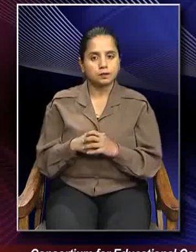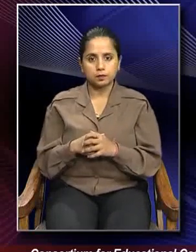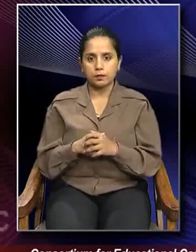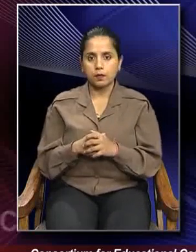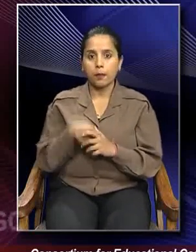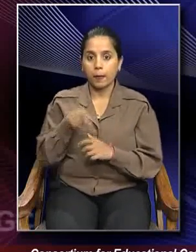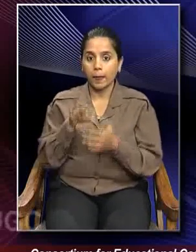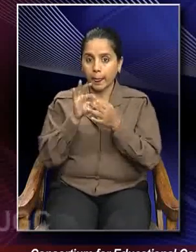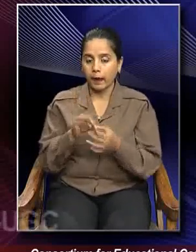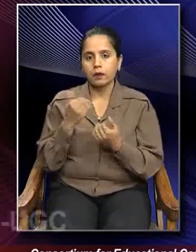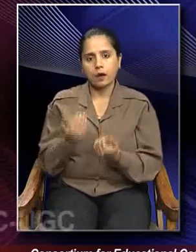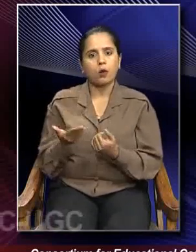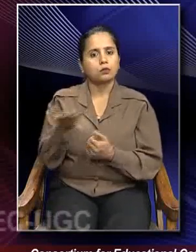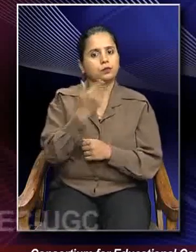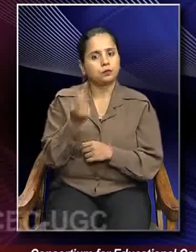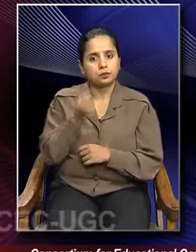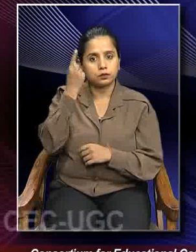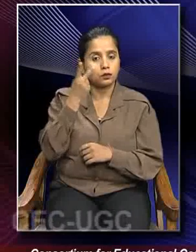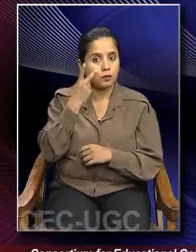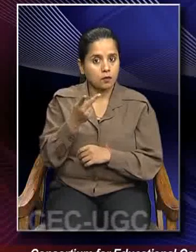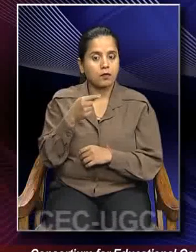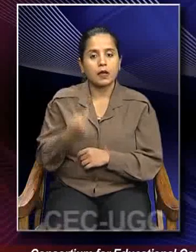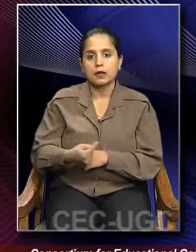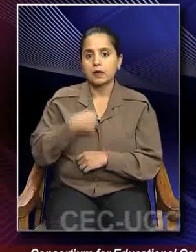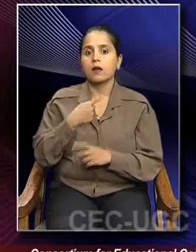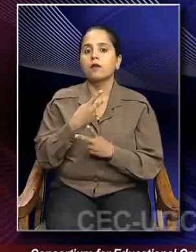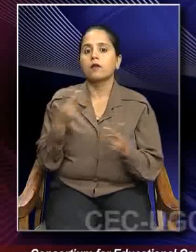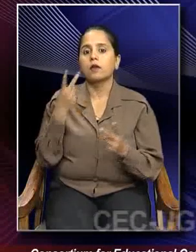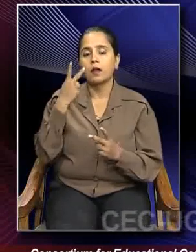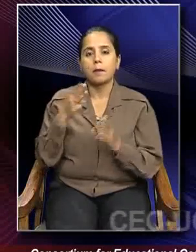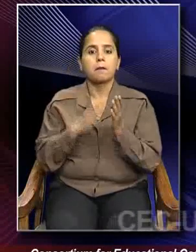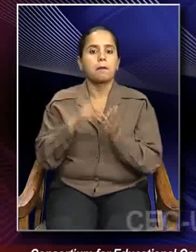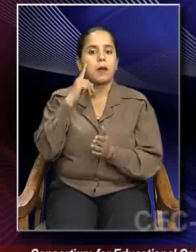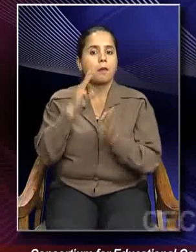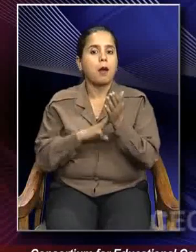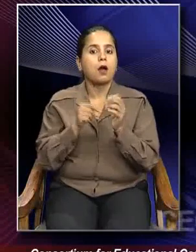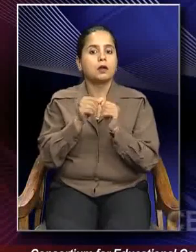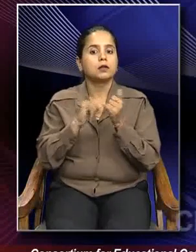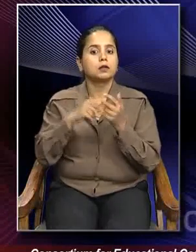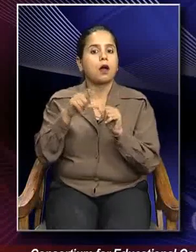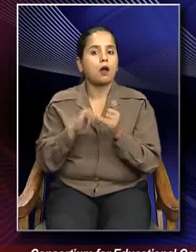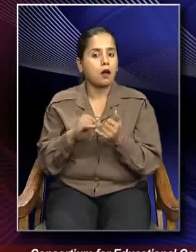With this, let us now understand the notion of self according to the Mīmāṃsakas.